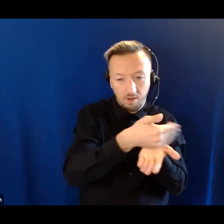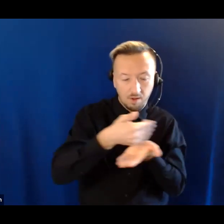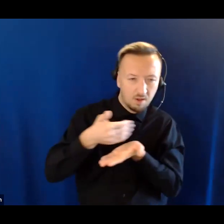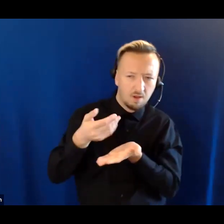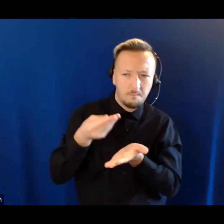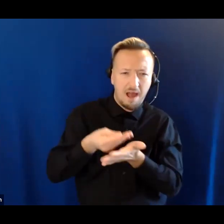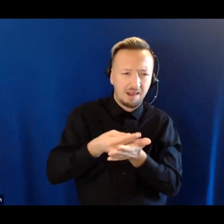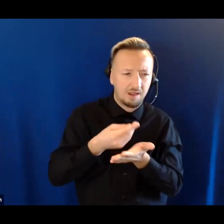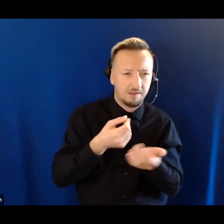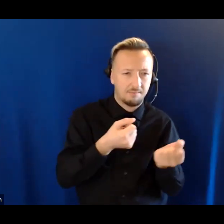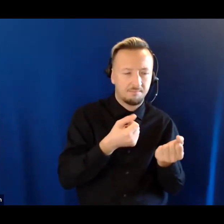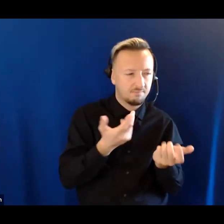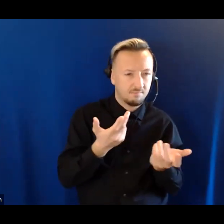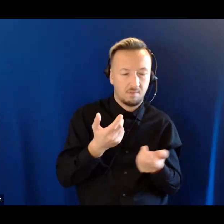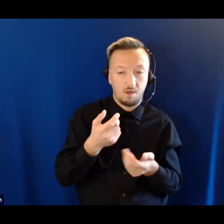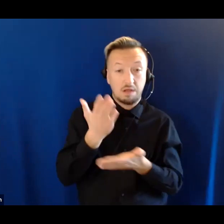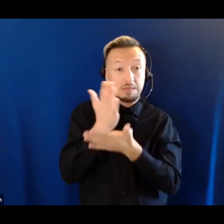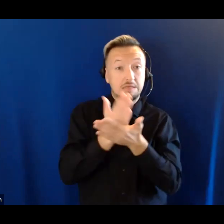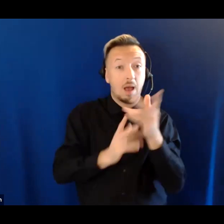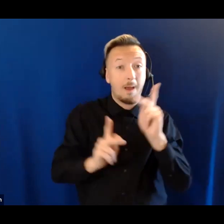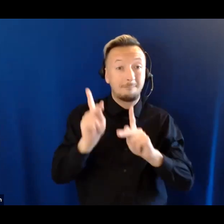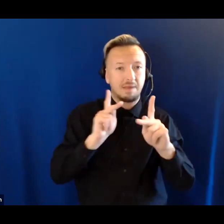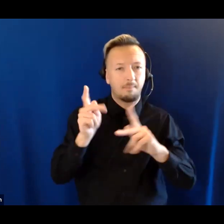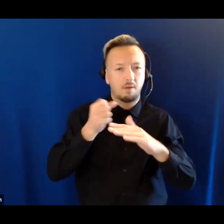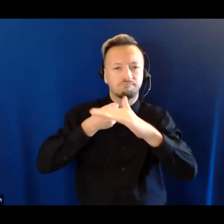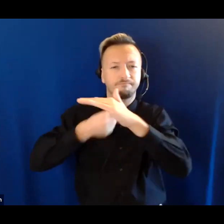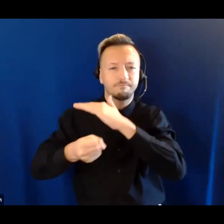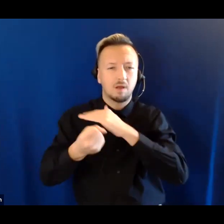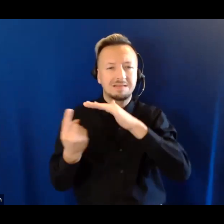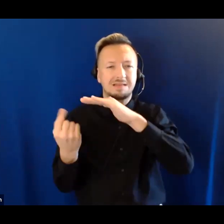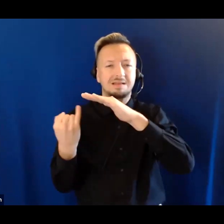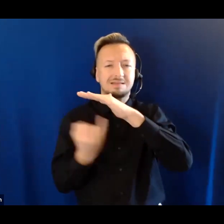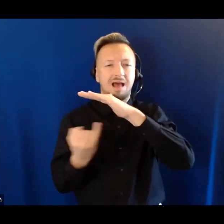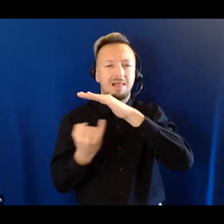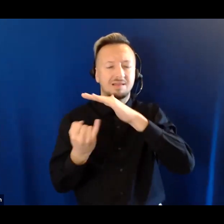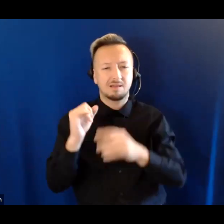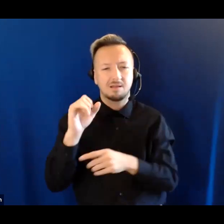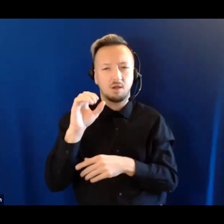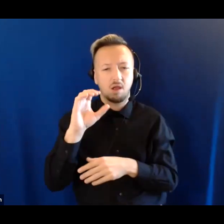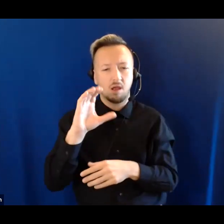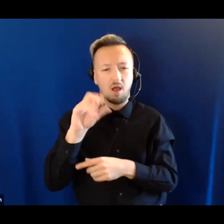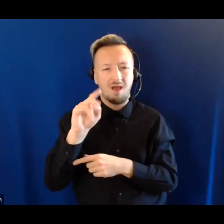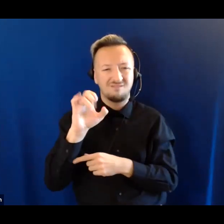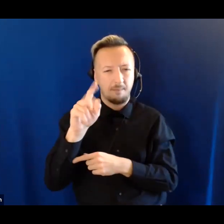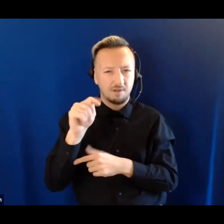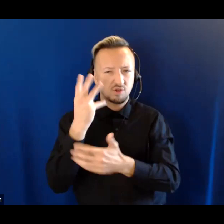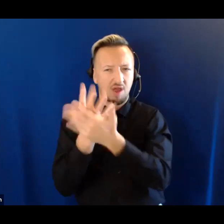Thinking about people being tortured in solitary confinement on a routine basis. Just the amount